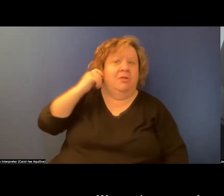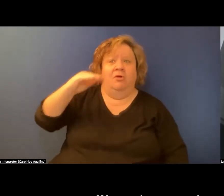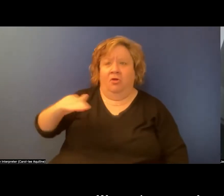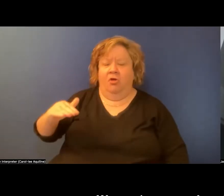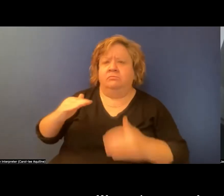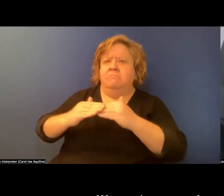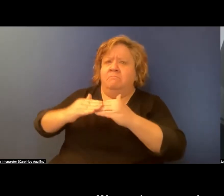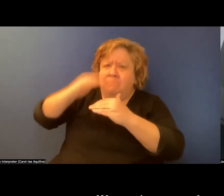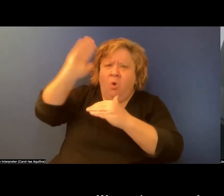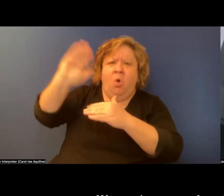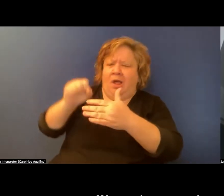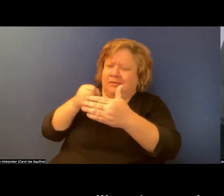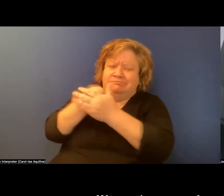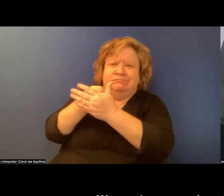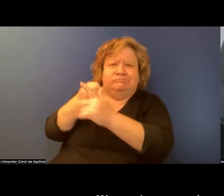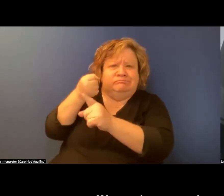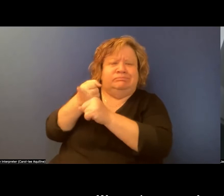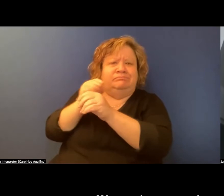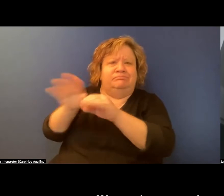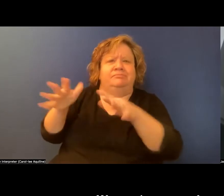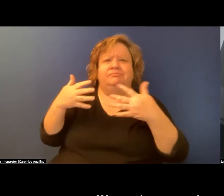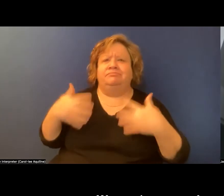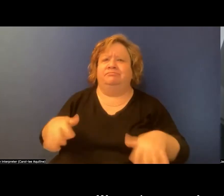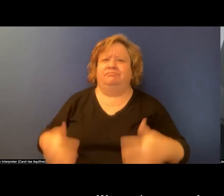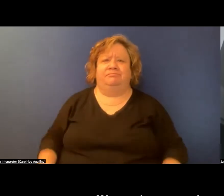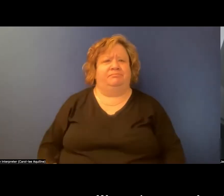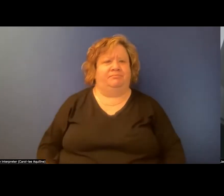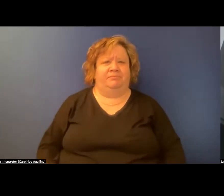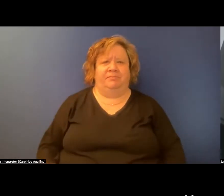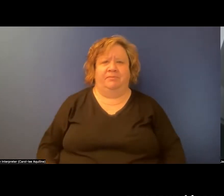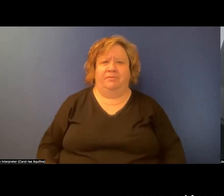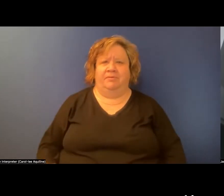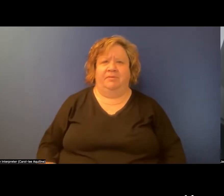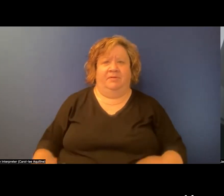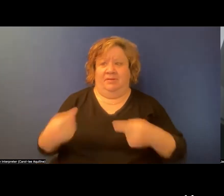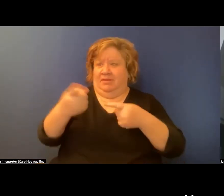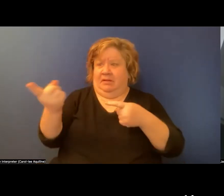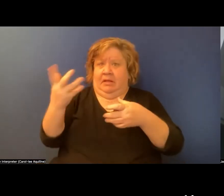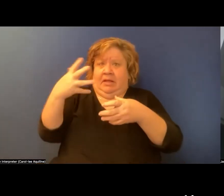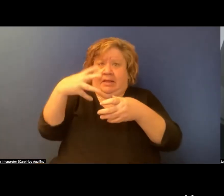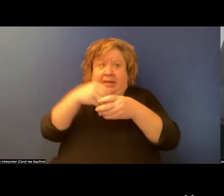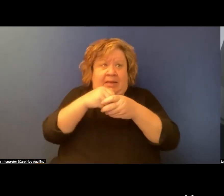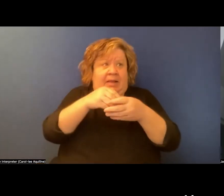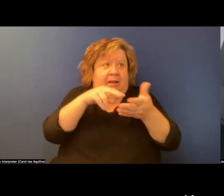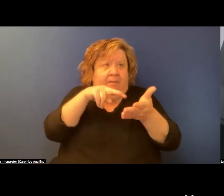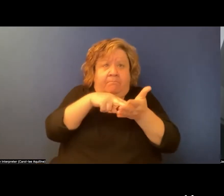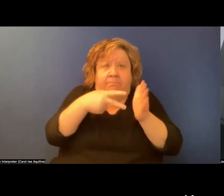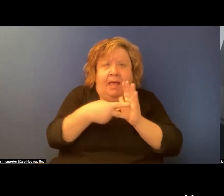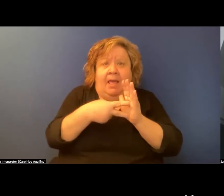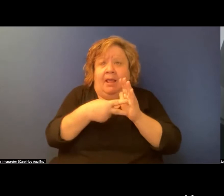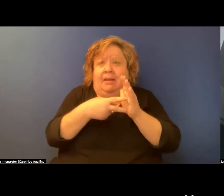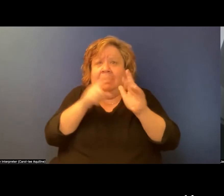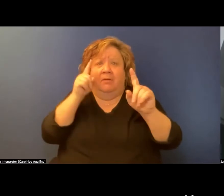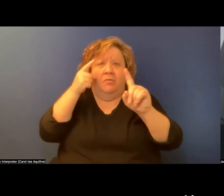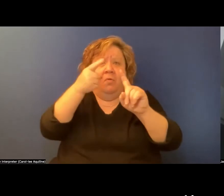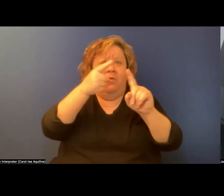Women's unequal participation in decision-making processes and labor markets compound inequalities and often prevent women